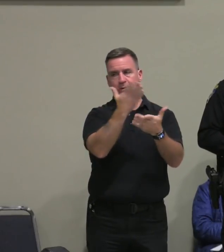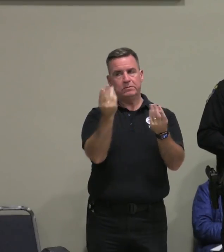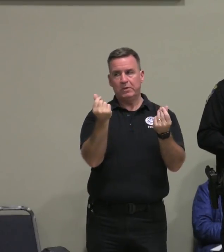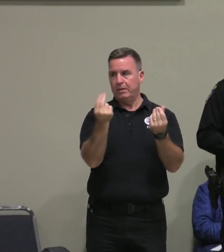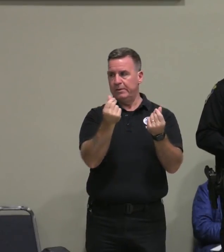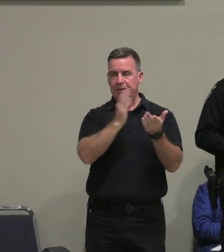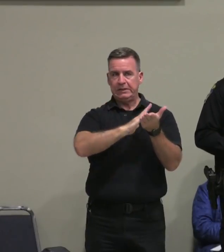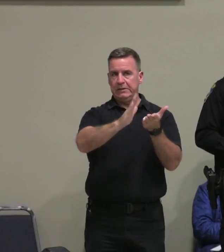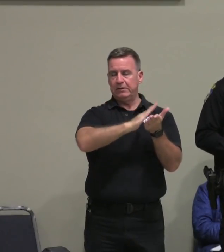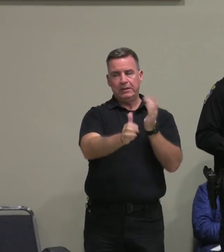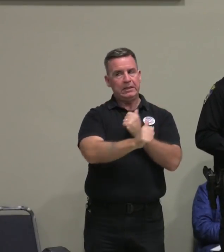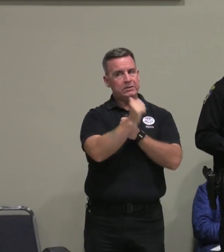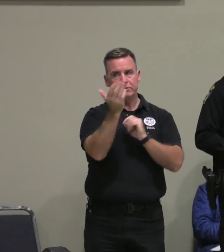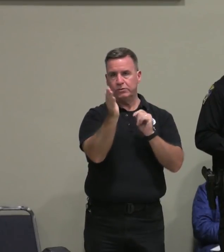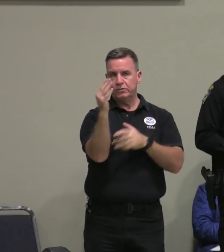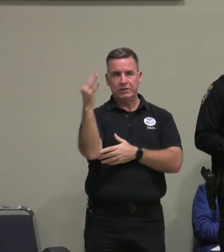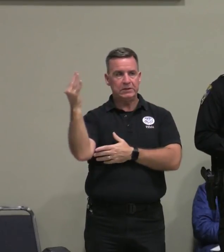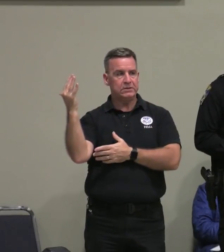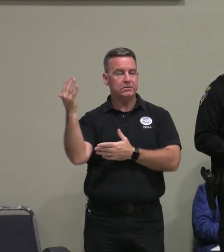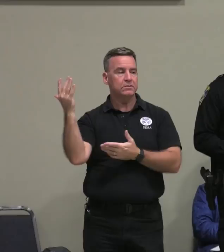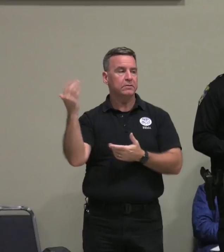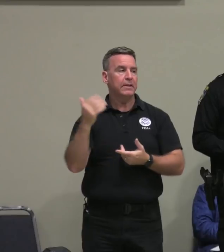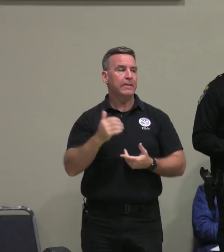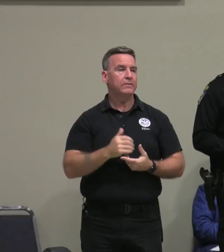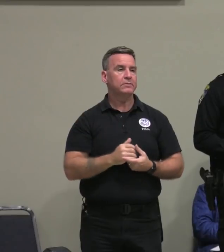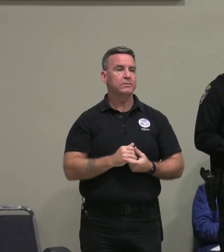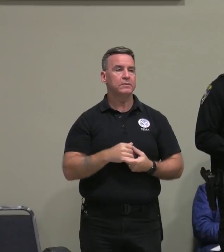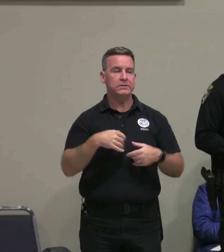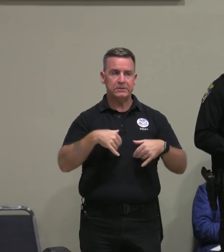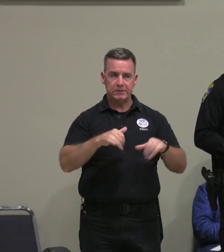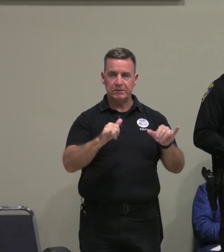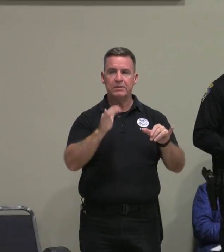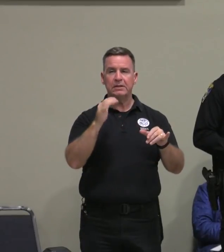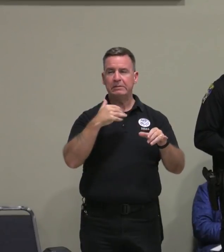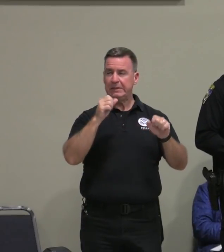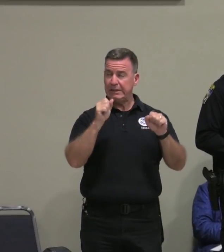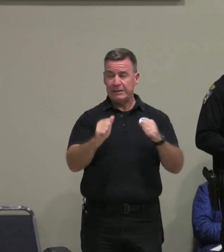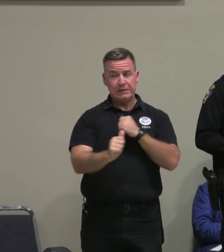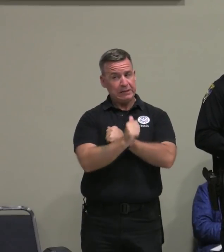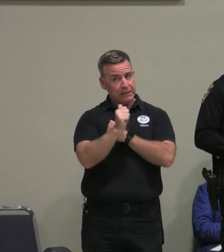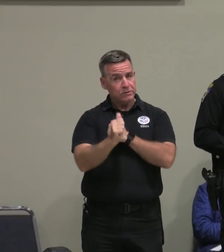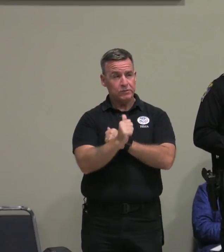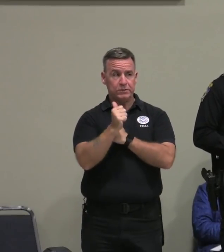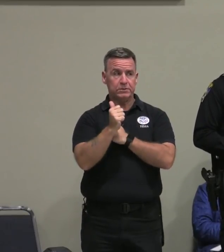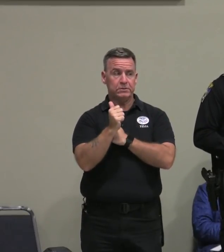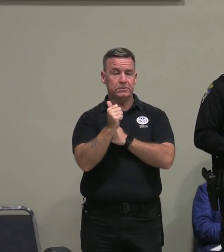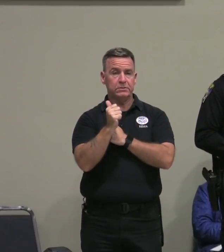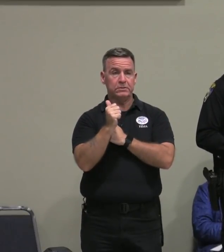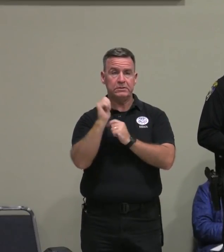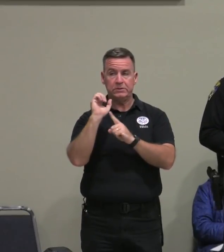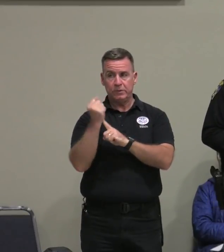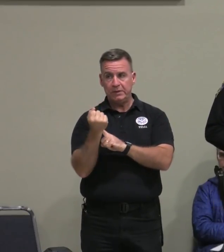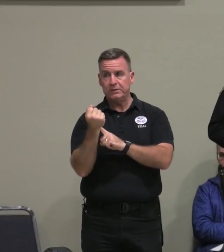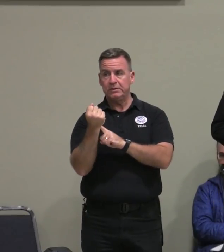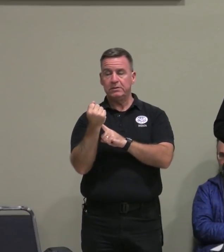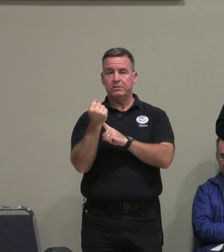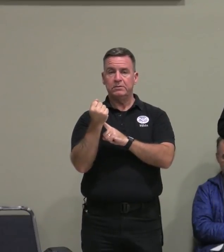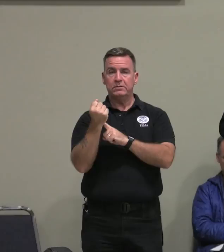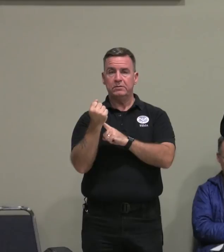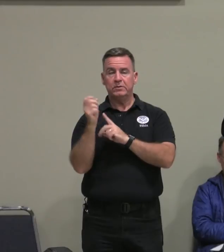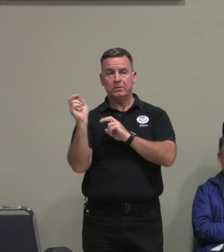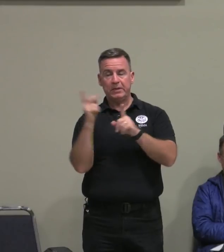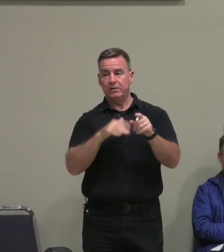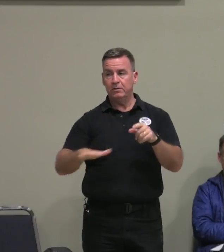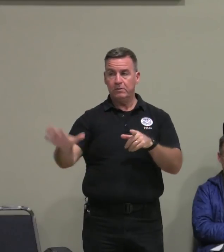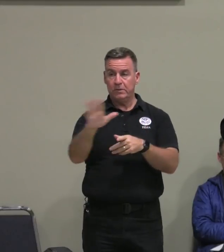property and clearing hazardous trees. So it is still going to be a potentially dangerous situation when you return to your